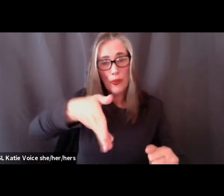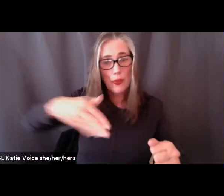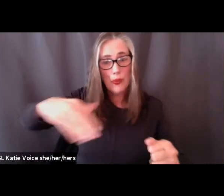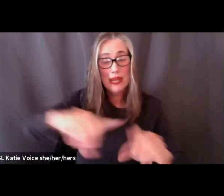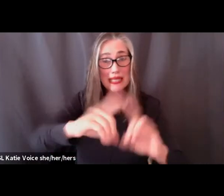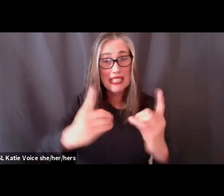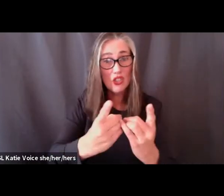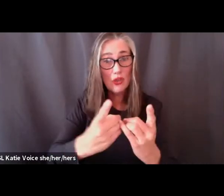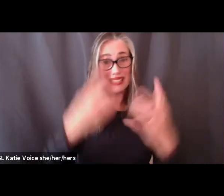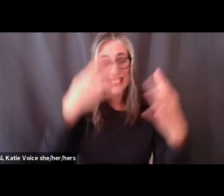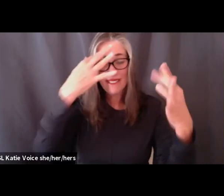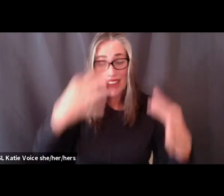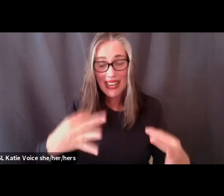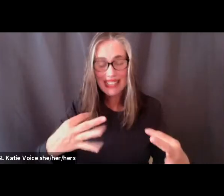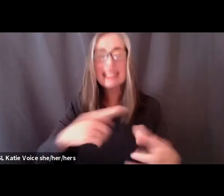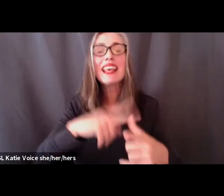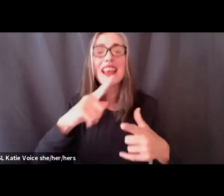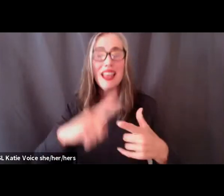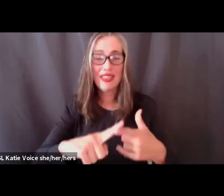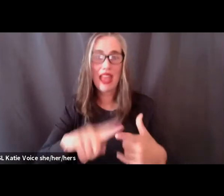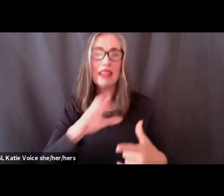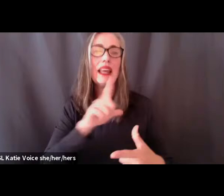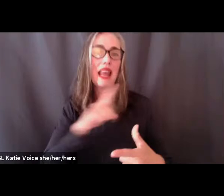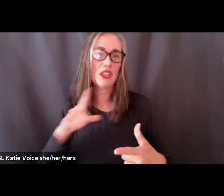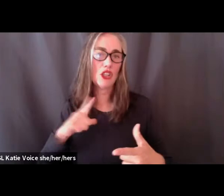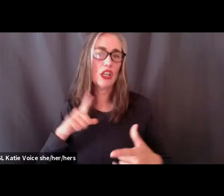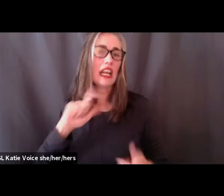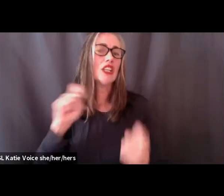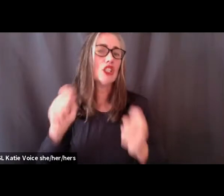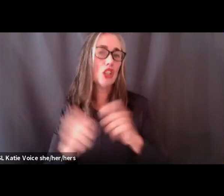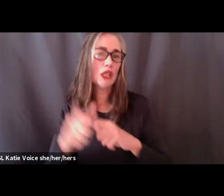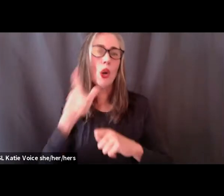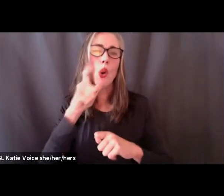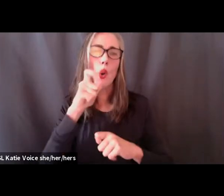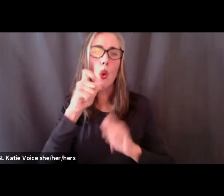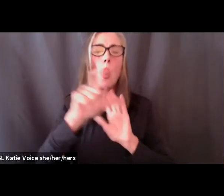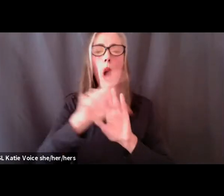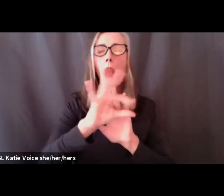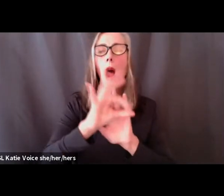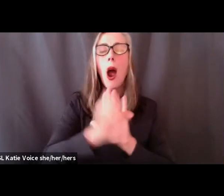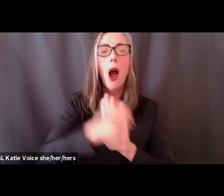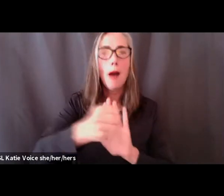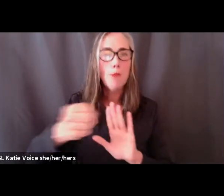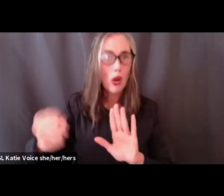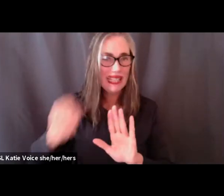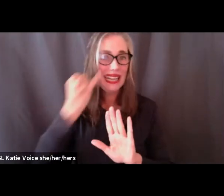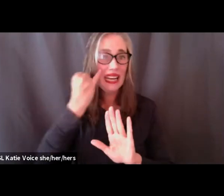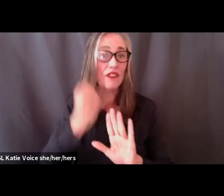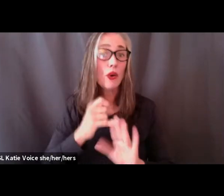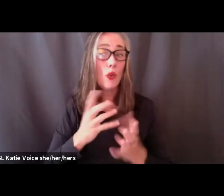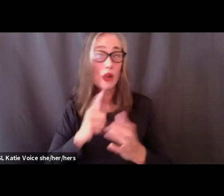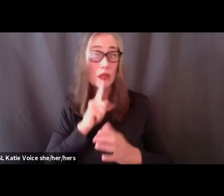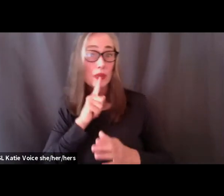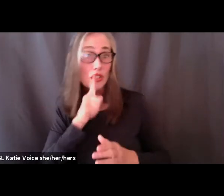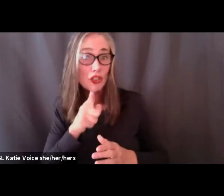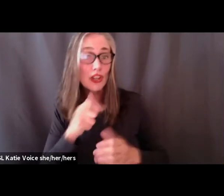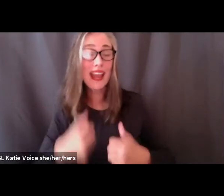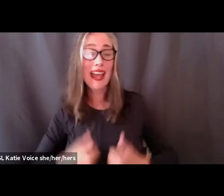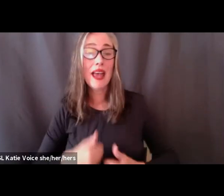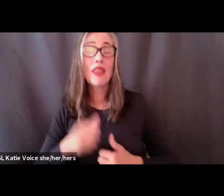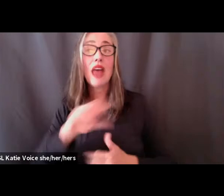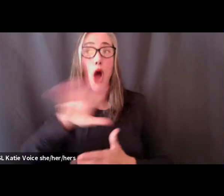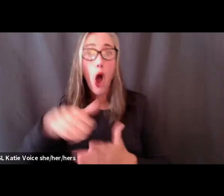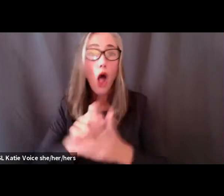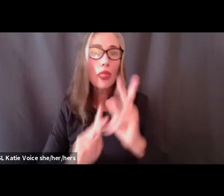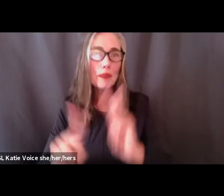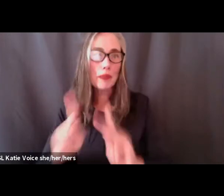will have the opportunity to make changes to those appointments if they want to make sure that all their appointments live in that overlap area.